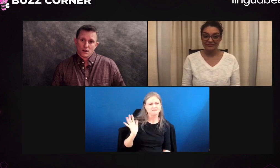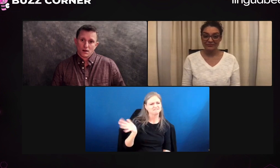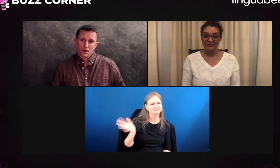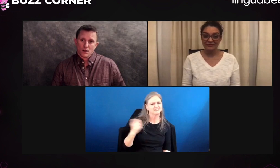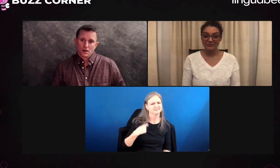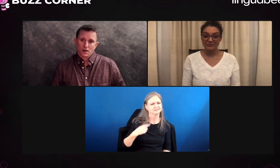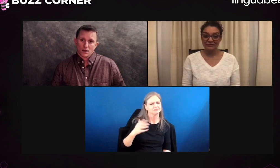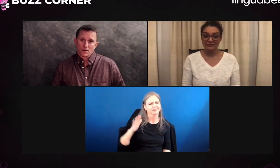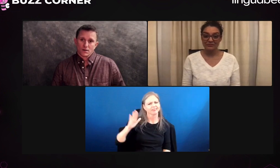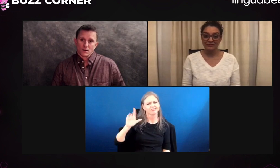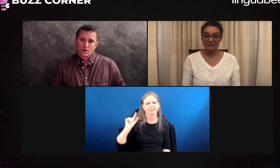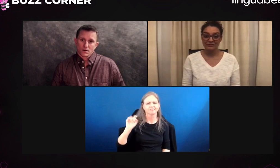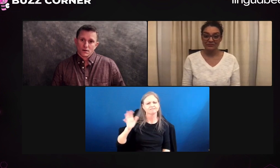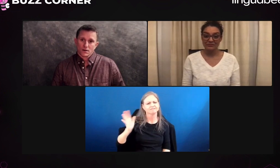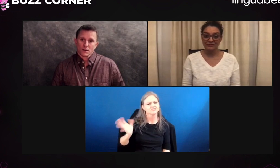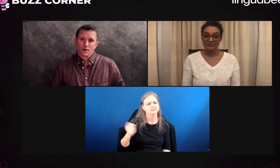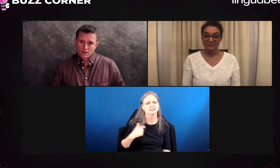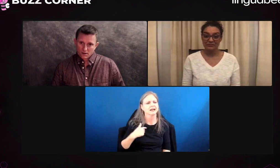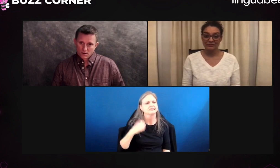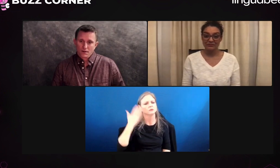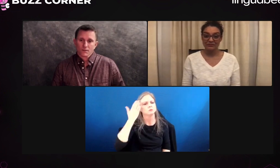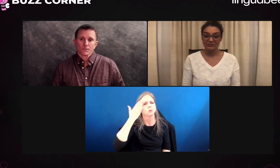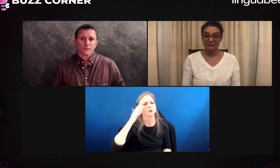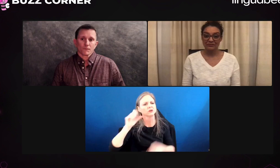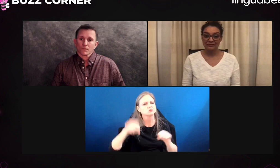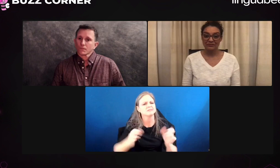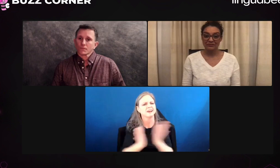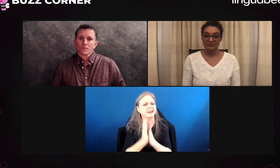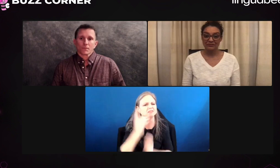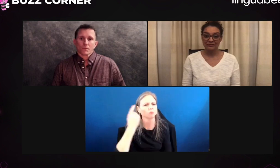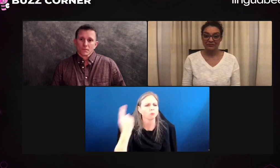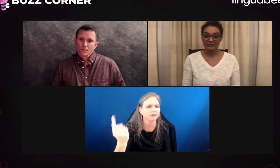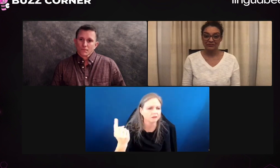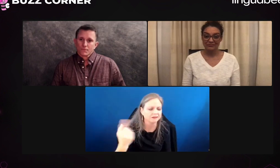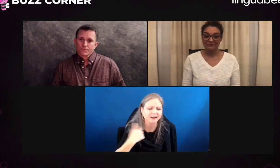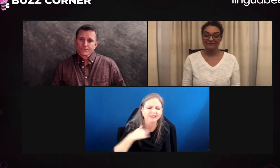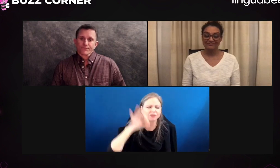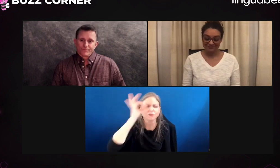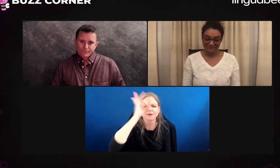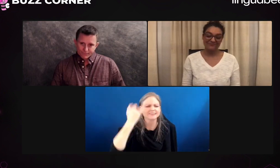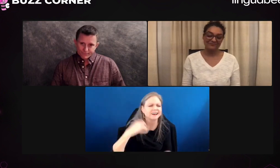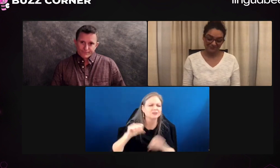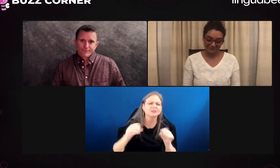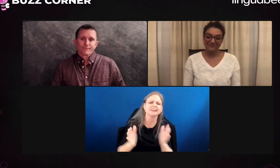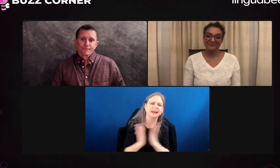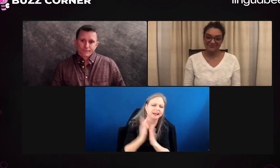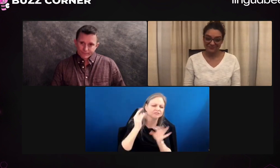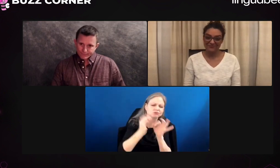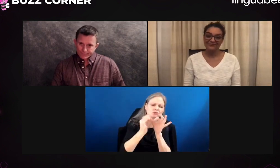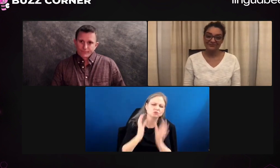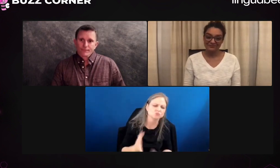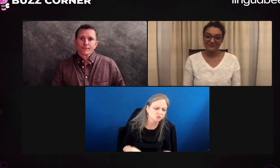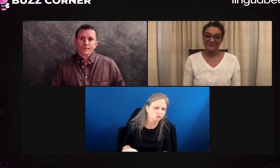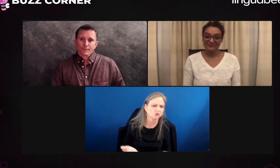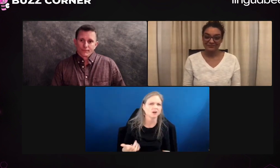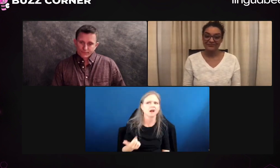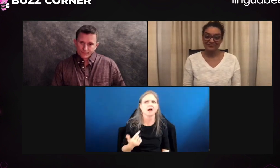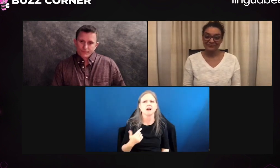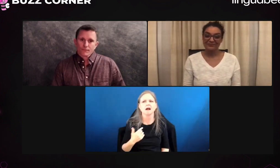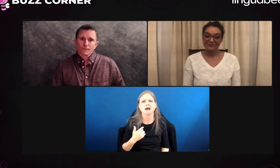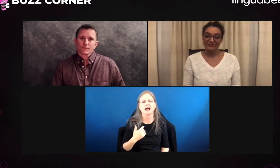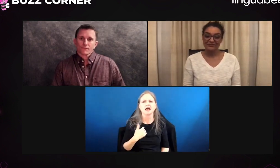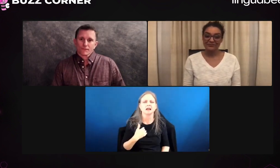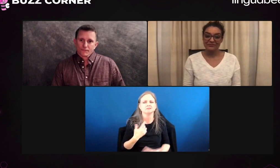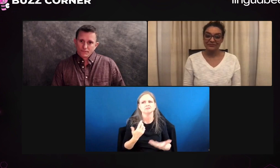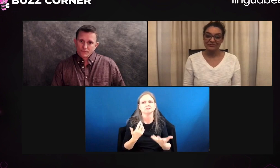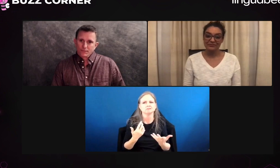because, I'm in my 50s now. I'm in my late 50s. And I don't know how I can